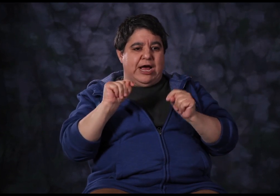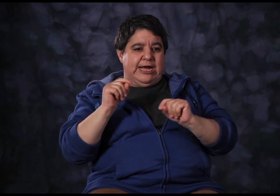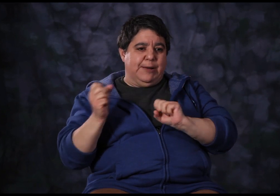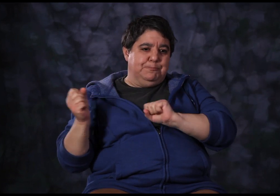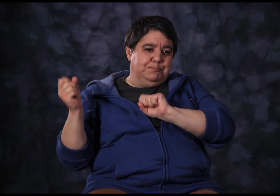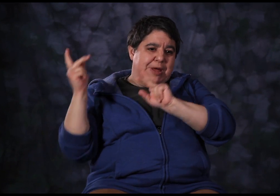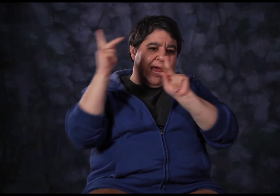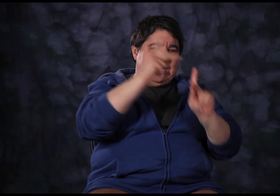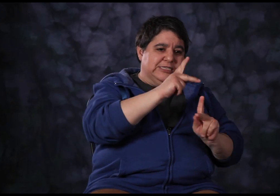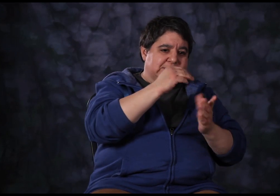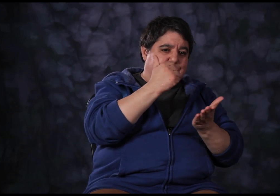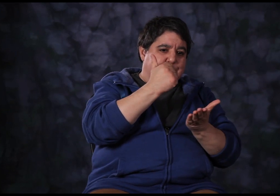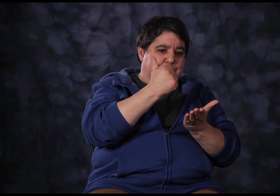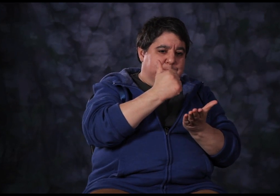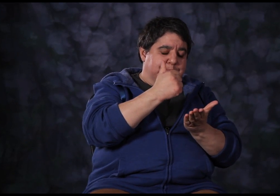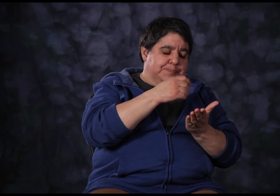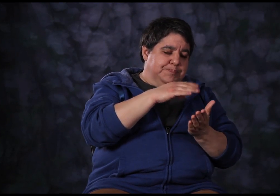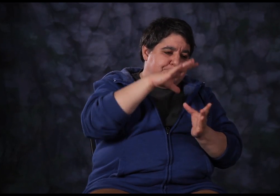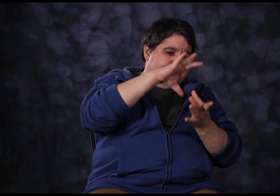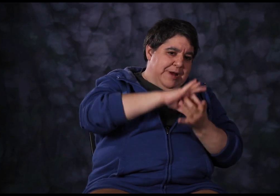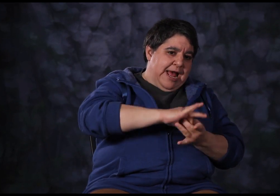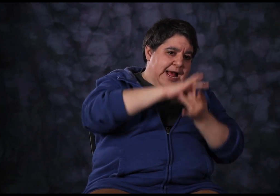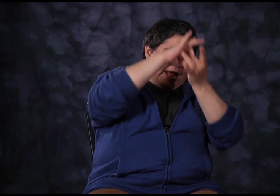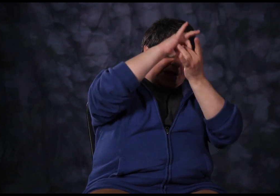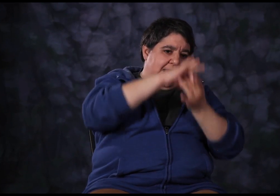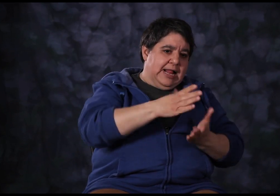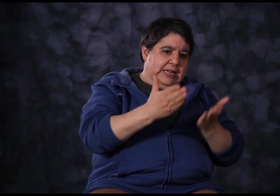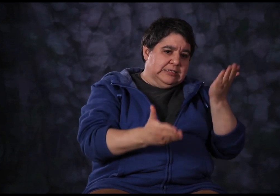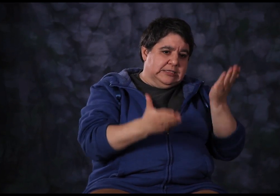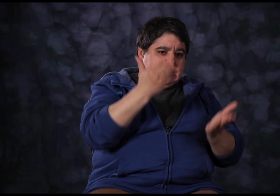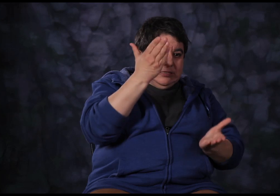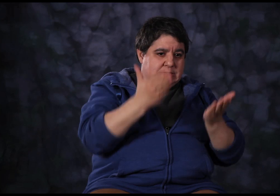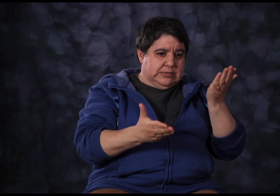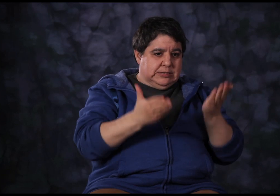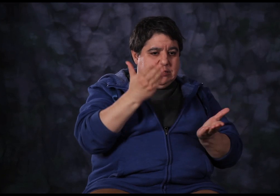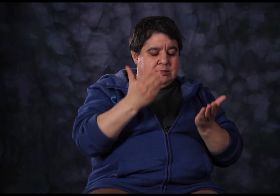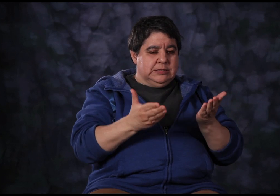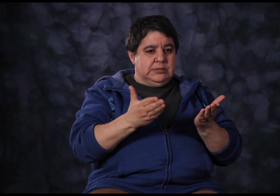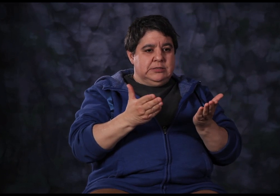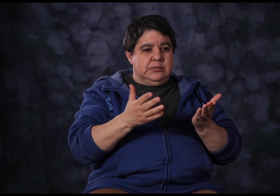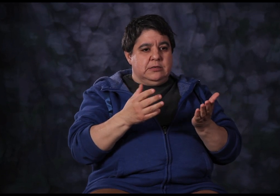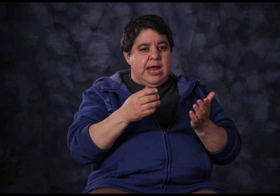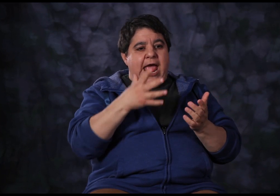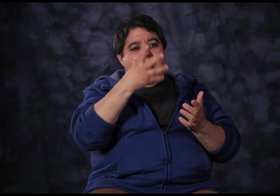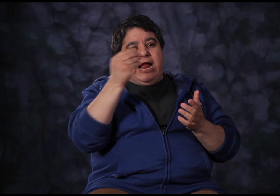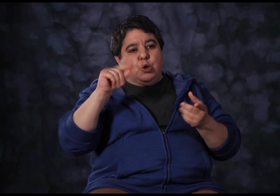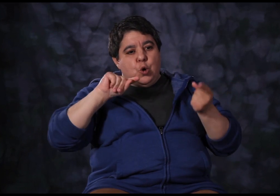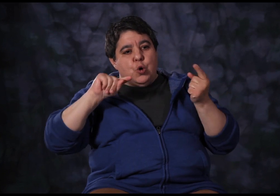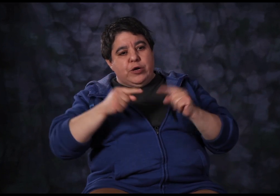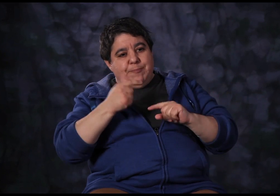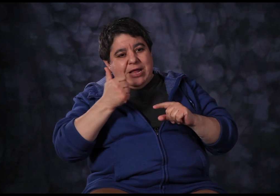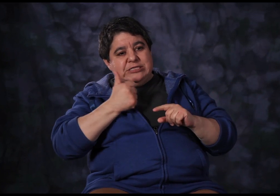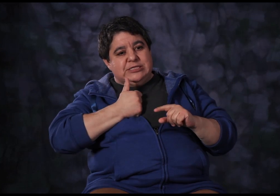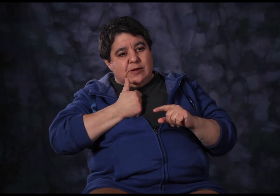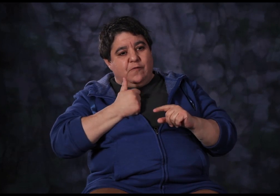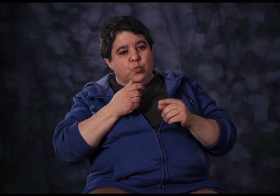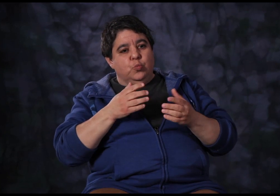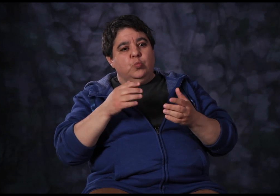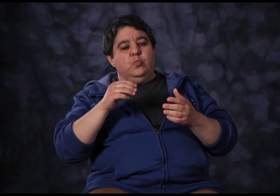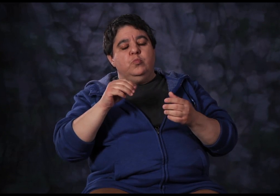Your body is always looking to seek balance. I hurt myself, and using drugs and alcohol was initially my attempt